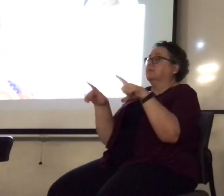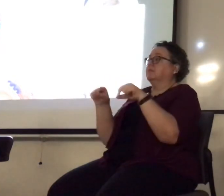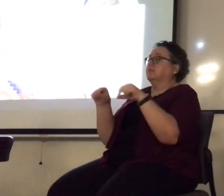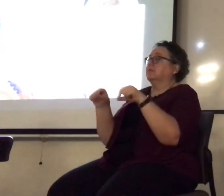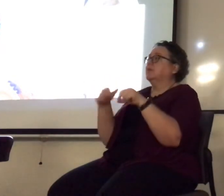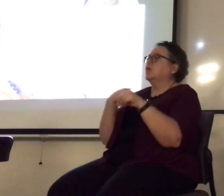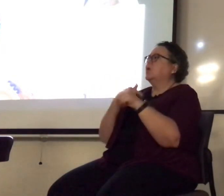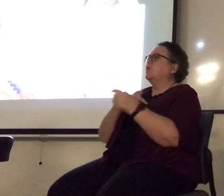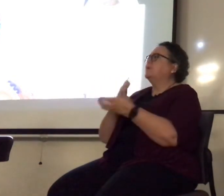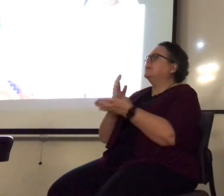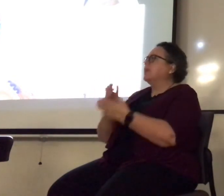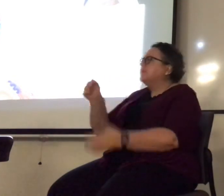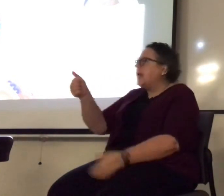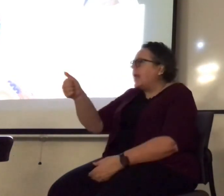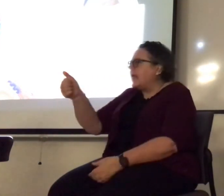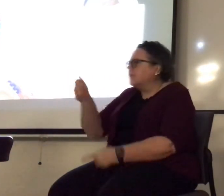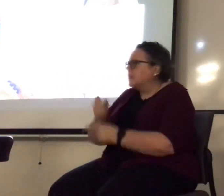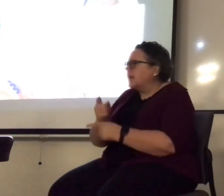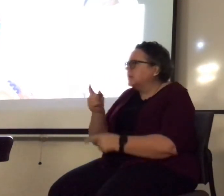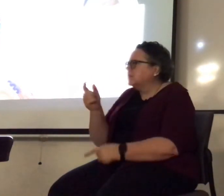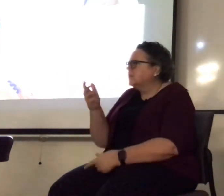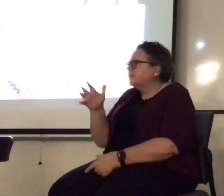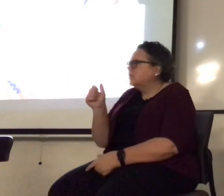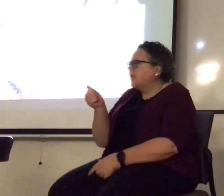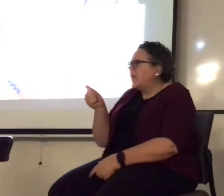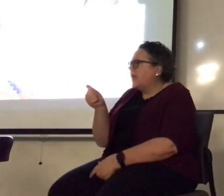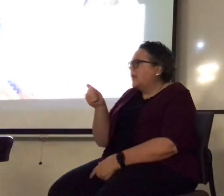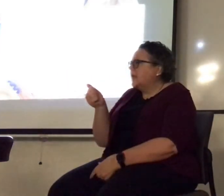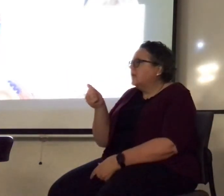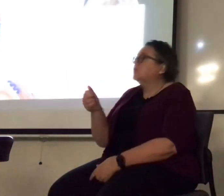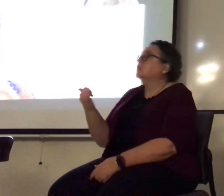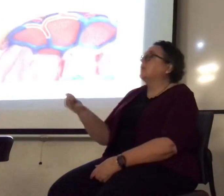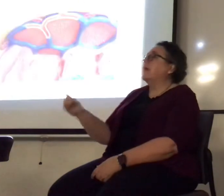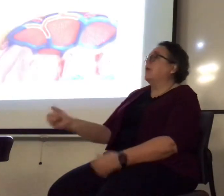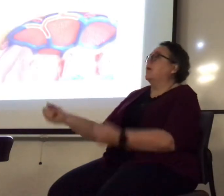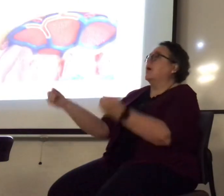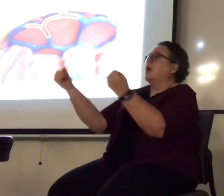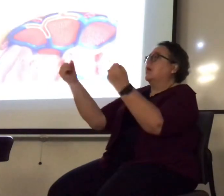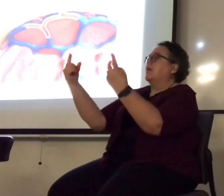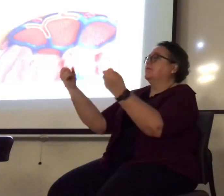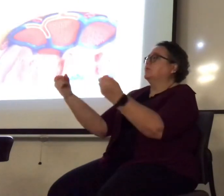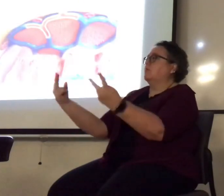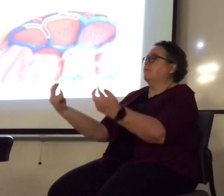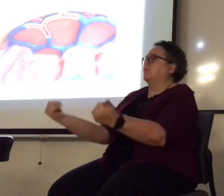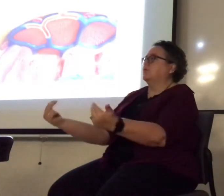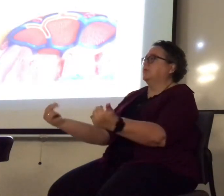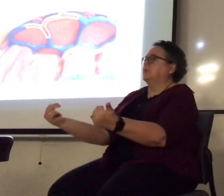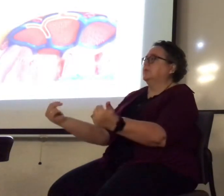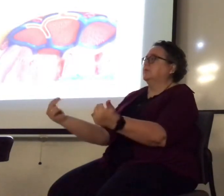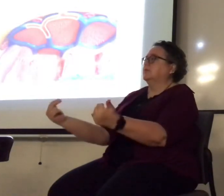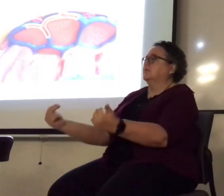we left off on 10, right? Yeah. Go to 11, 12, 13.